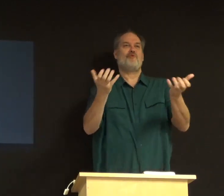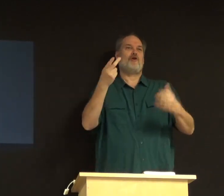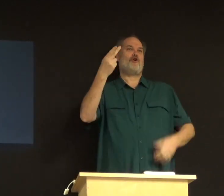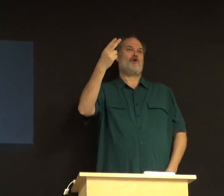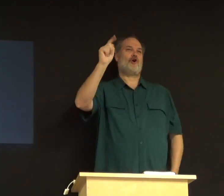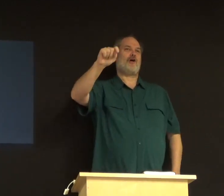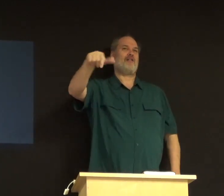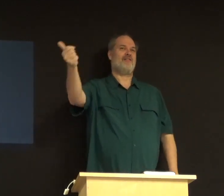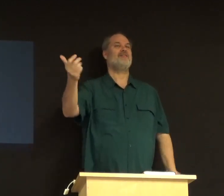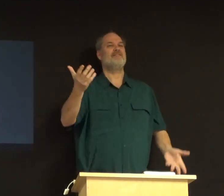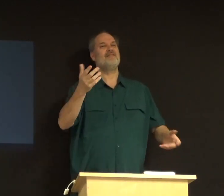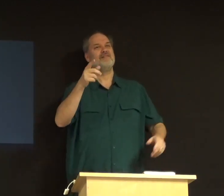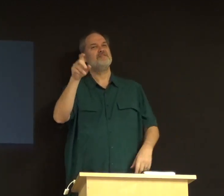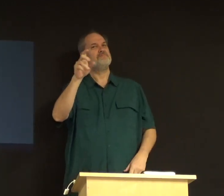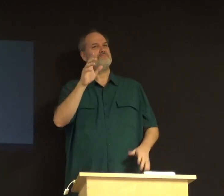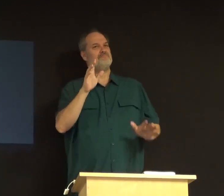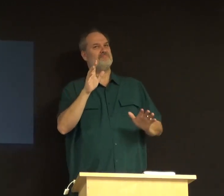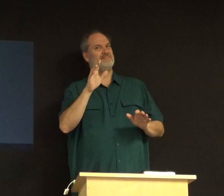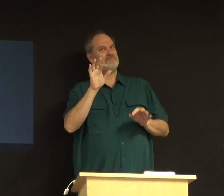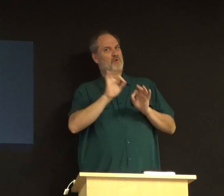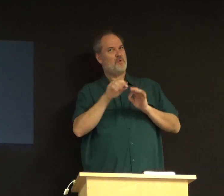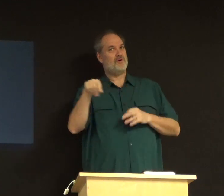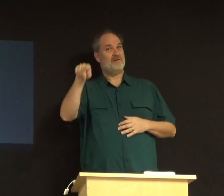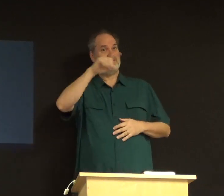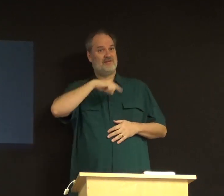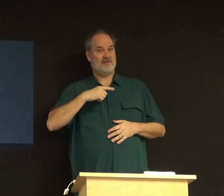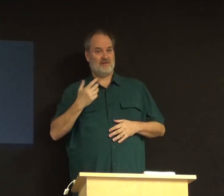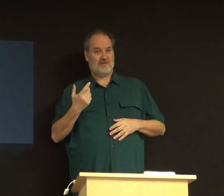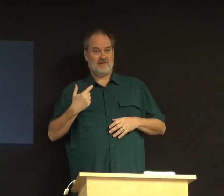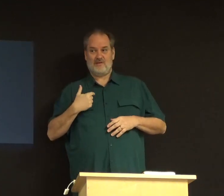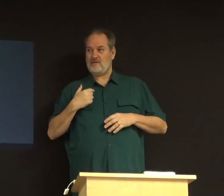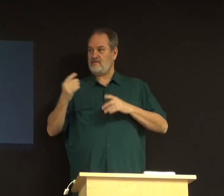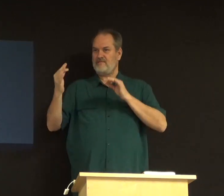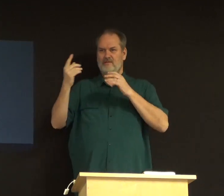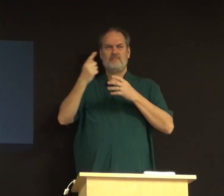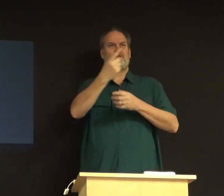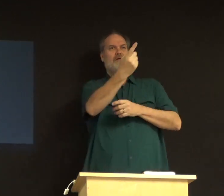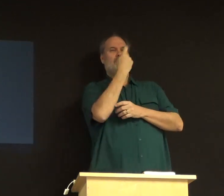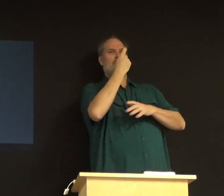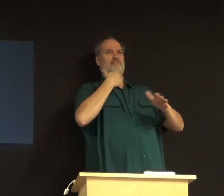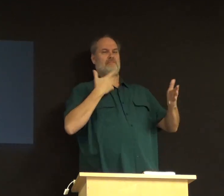Sometimes we're looking for a way to hurt other people instead of hurting people.